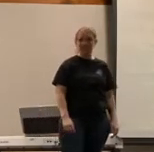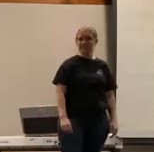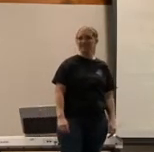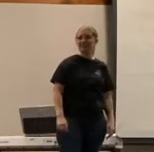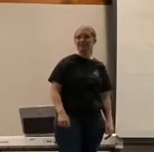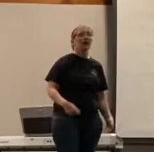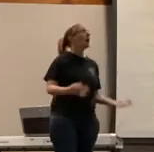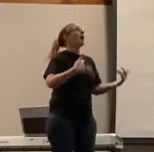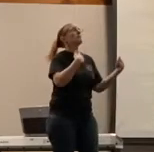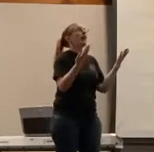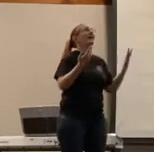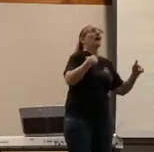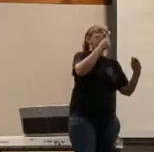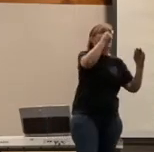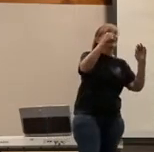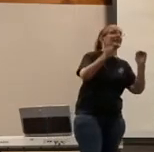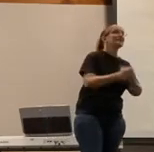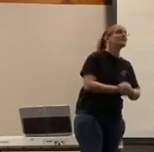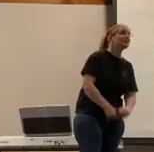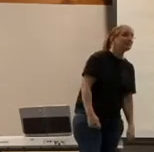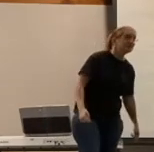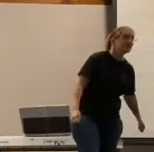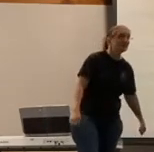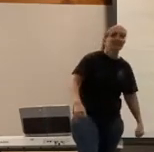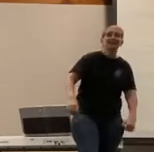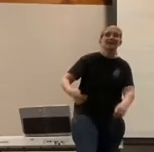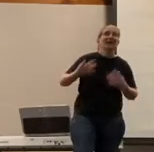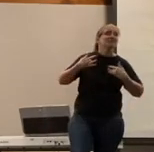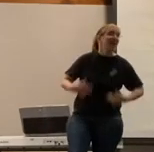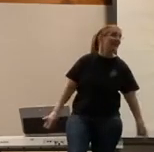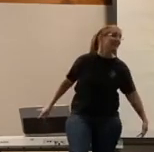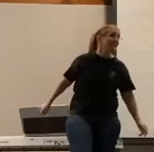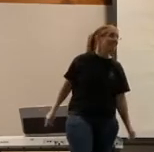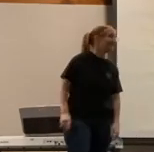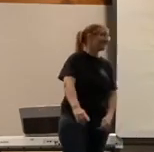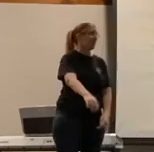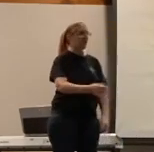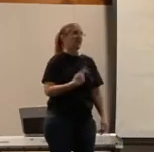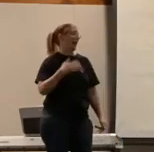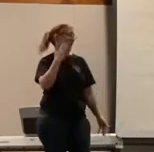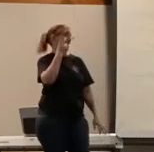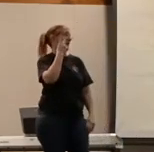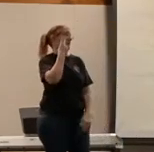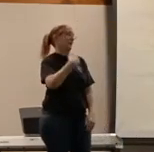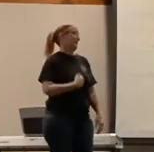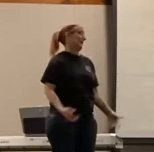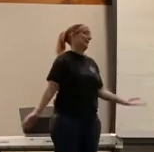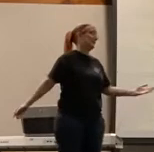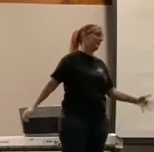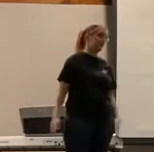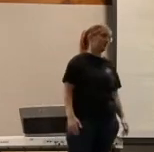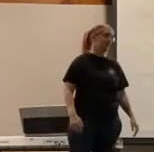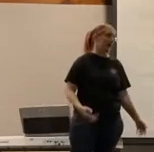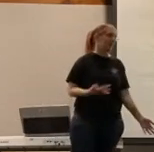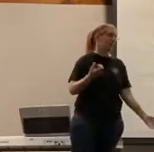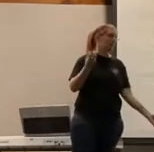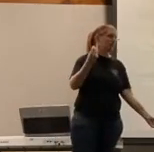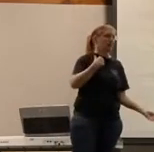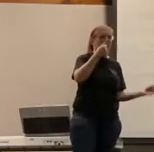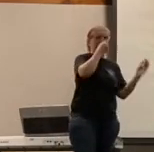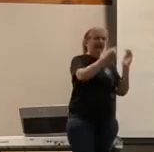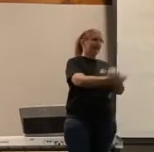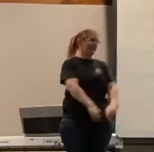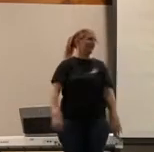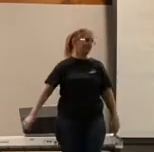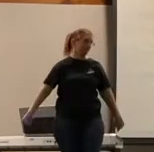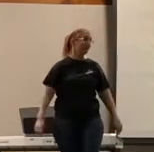God, I'm right here. I'm hiding behind this tree. Naked. I didn't want you to see me. So I'm hiding from